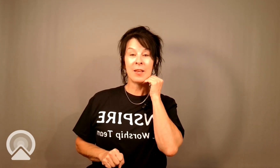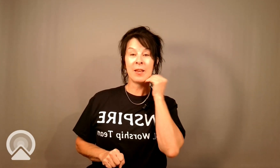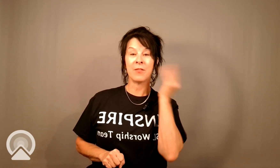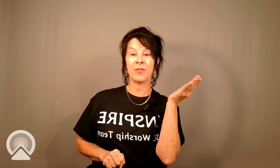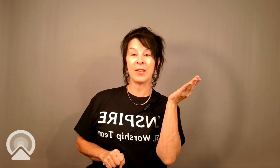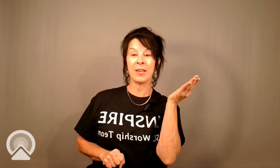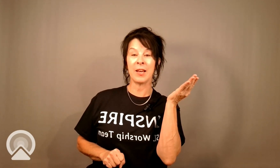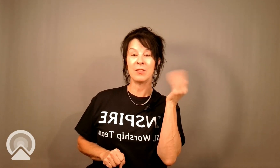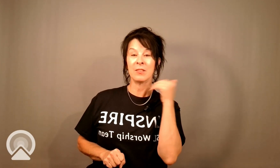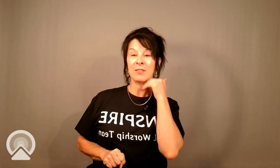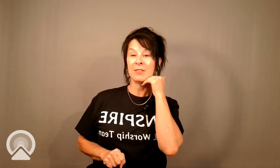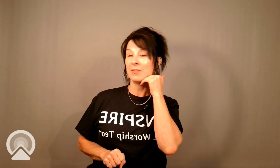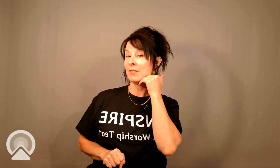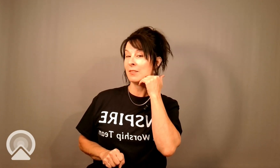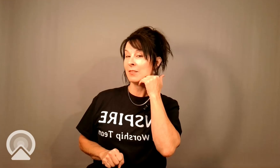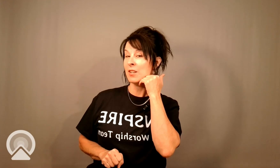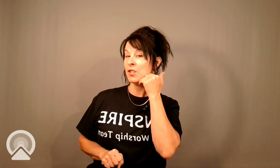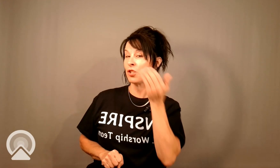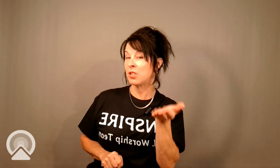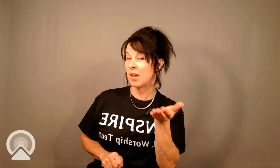and flick out. Shame.